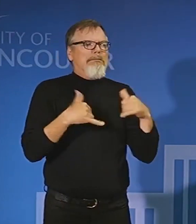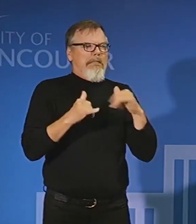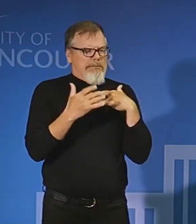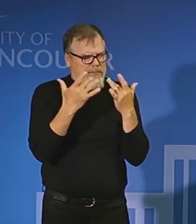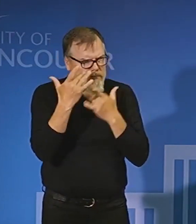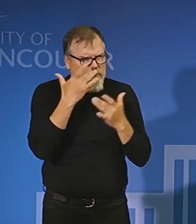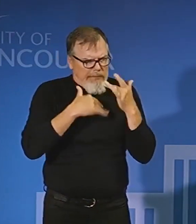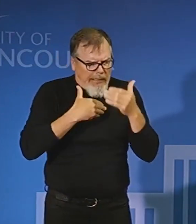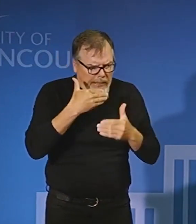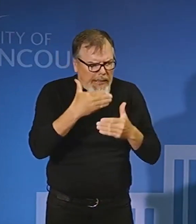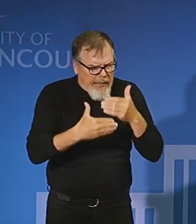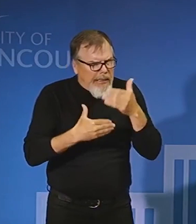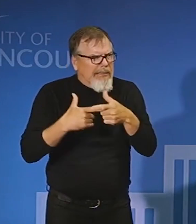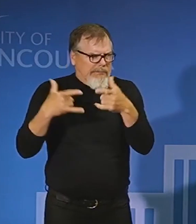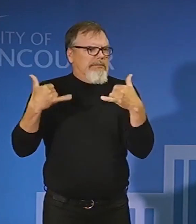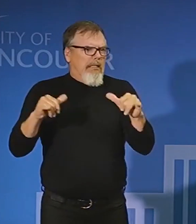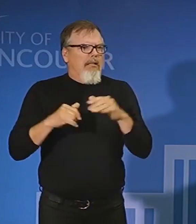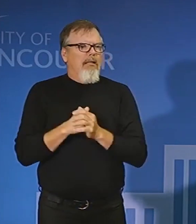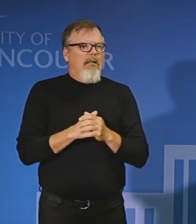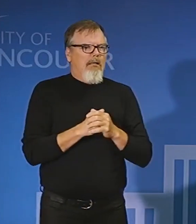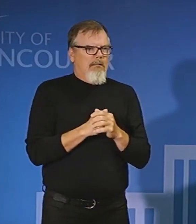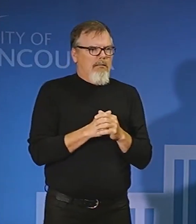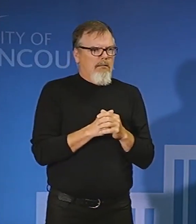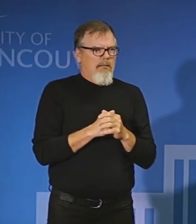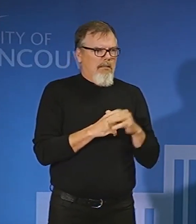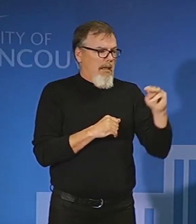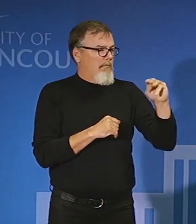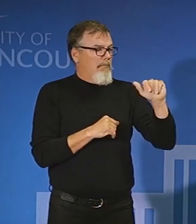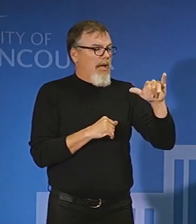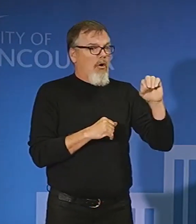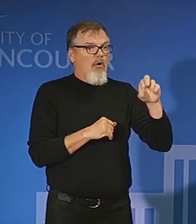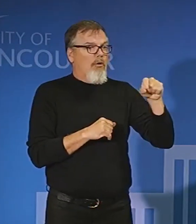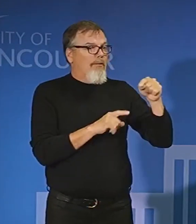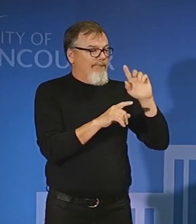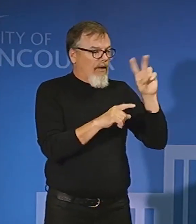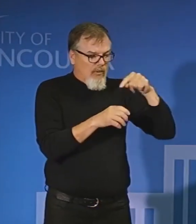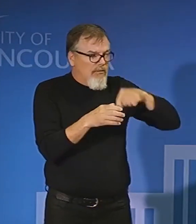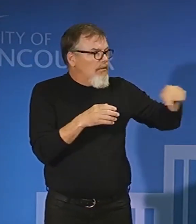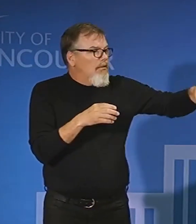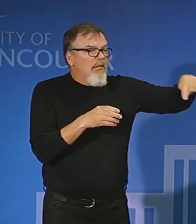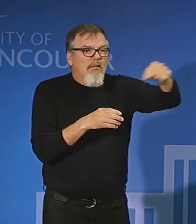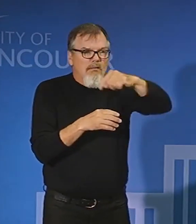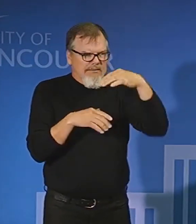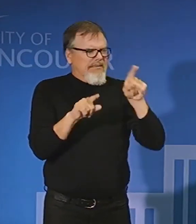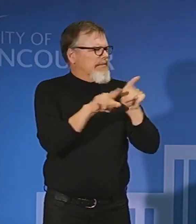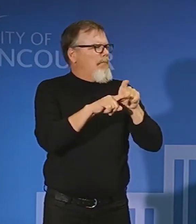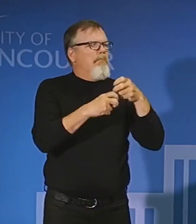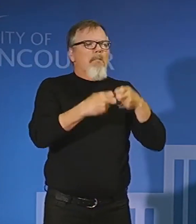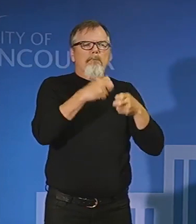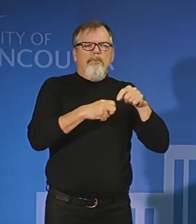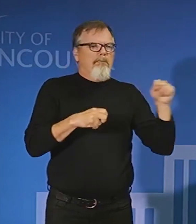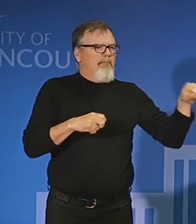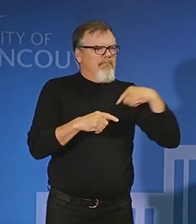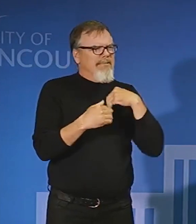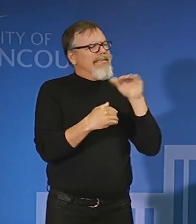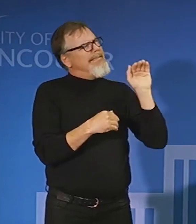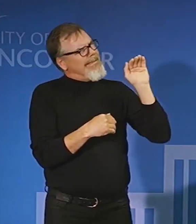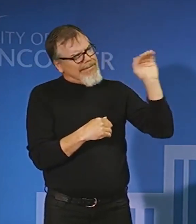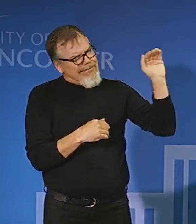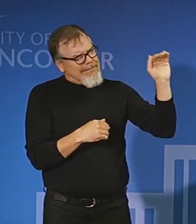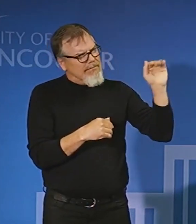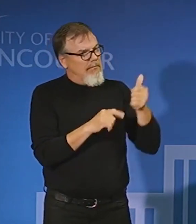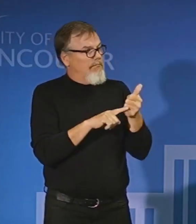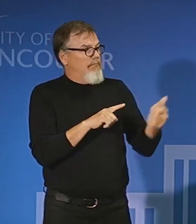businesses are reeling in our communities, and I reiterate our joint call for the Minister of Municipal Affairs to expand the